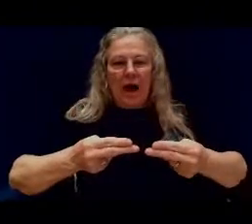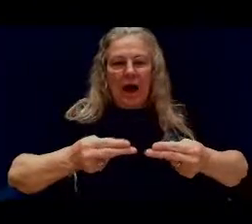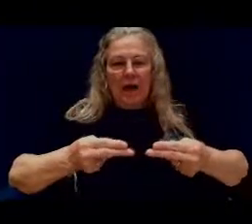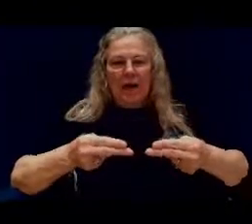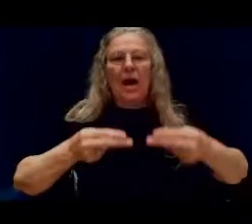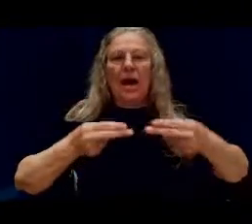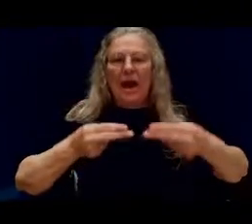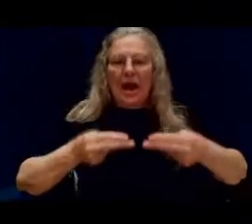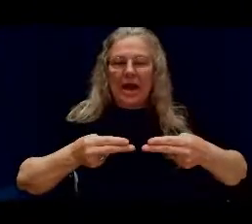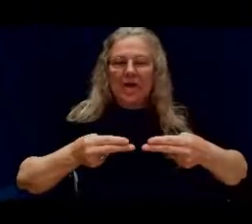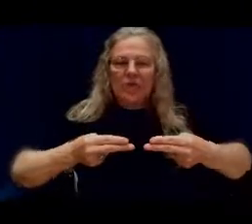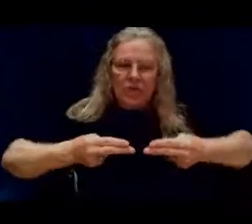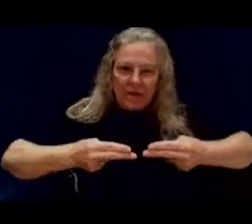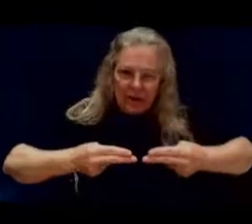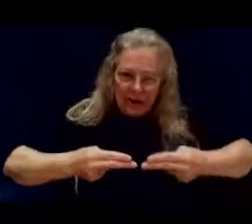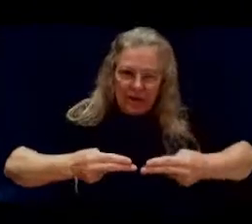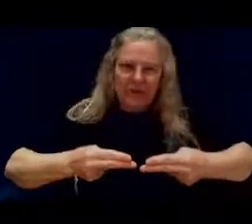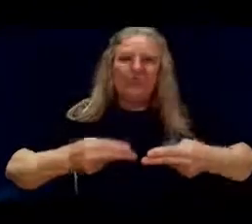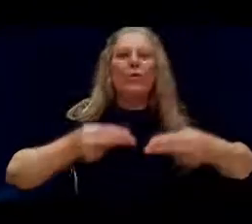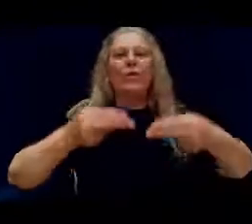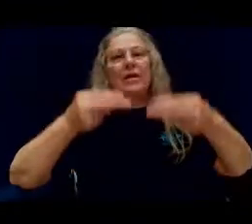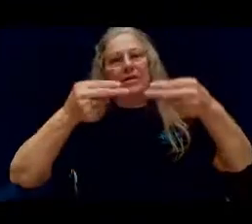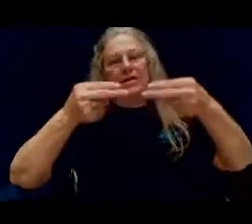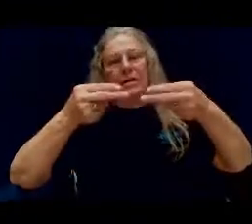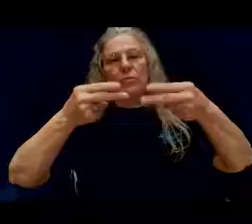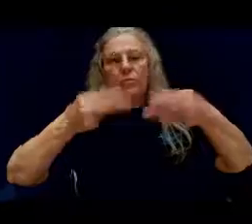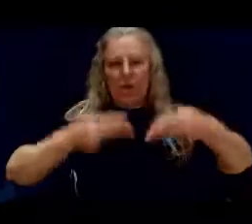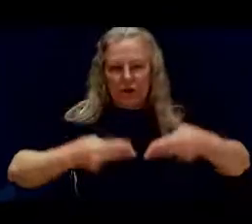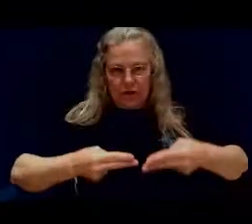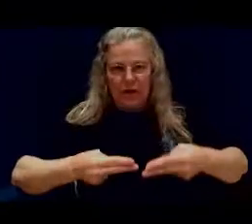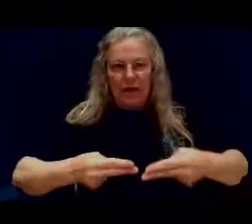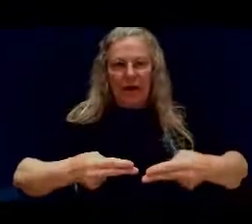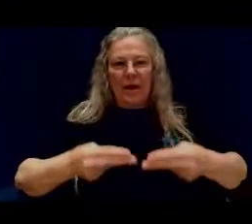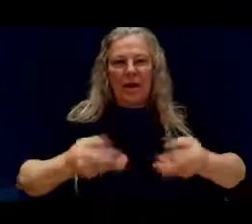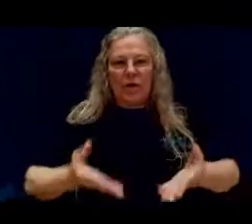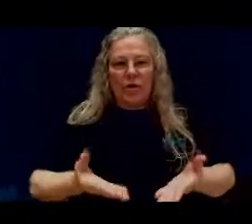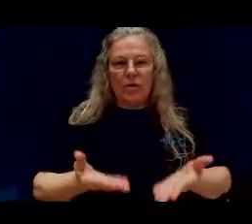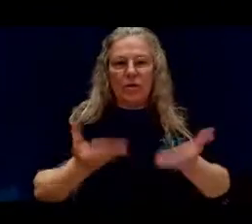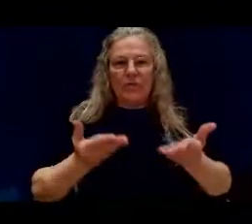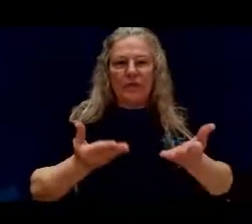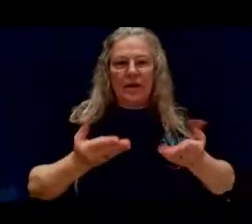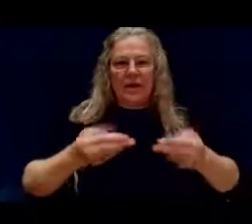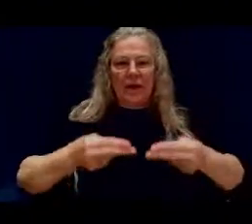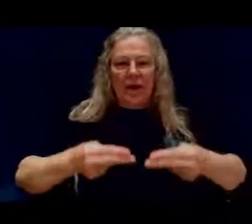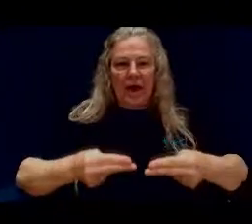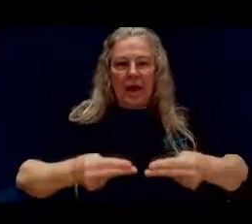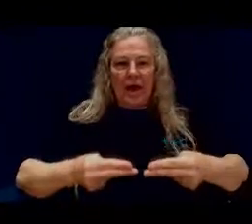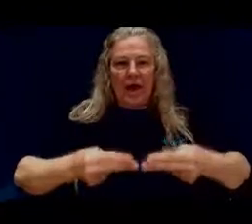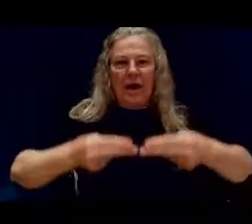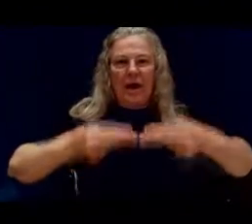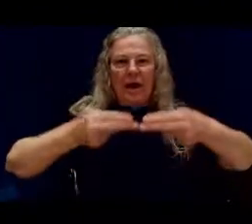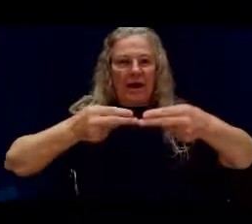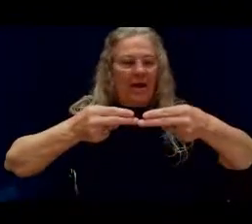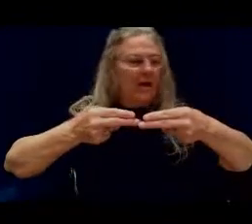high. H kind of going in the same direction. You're lifting it high.